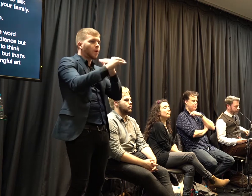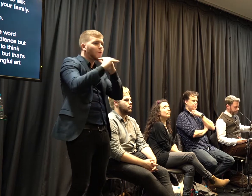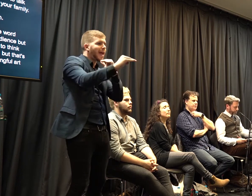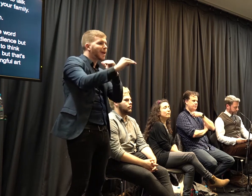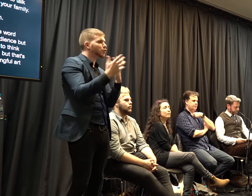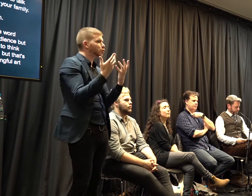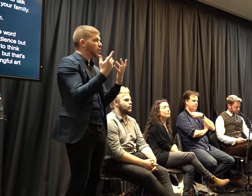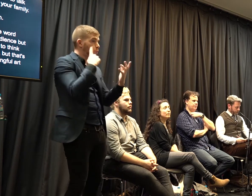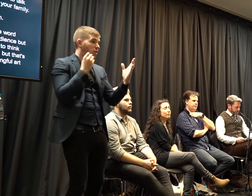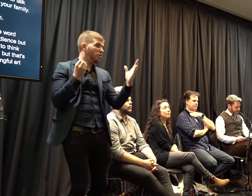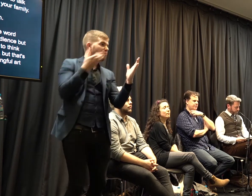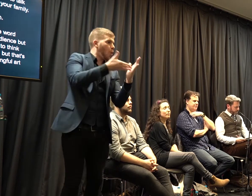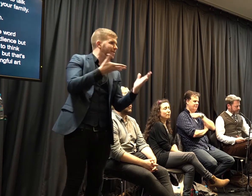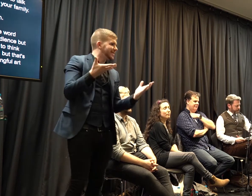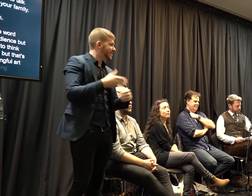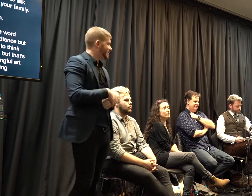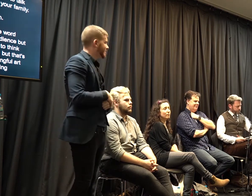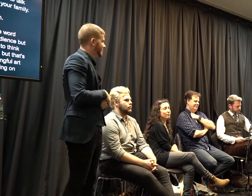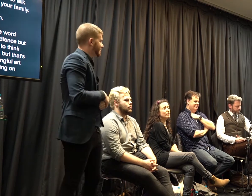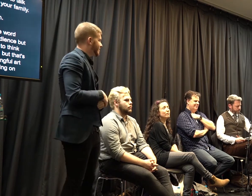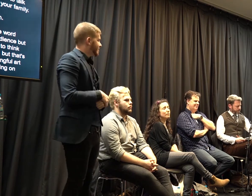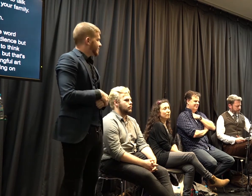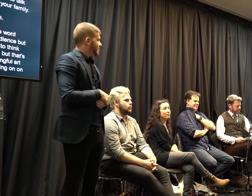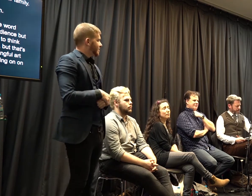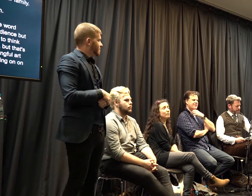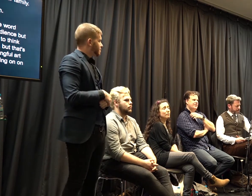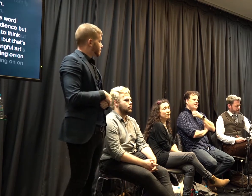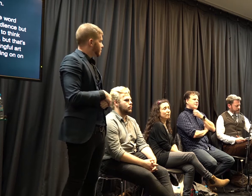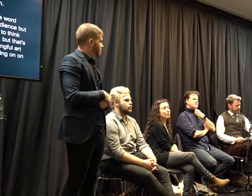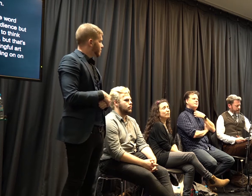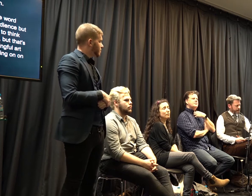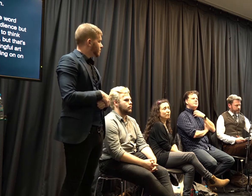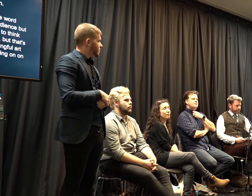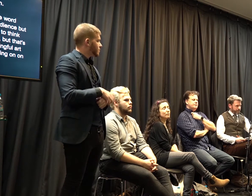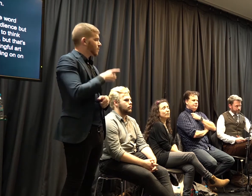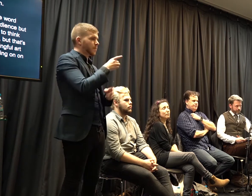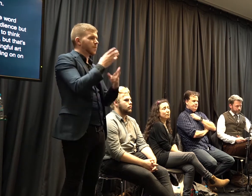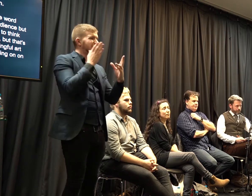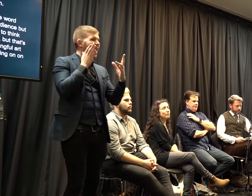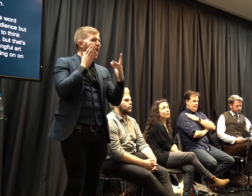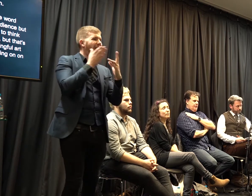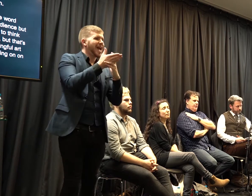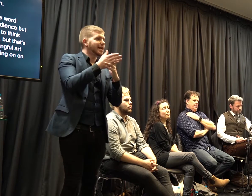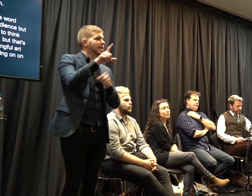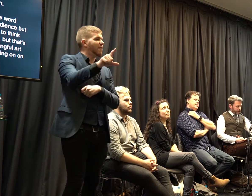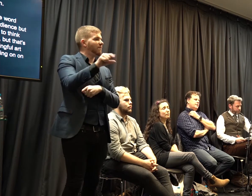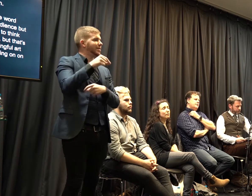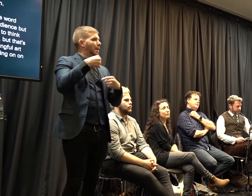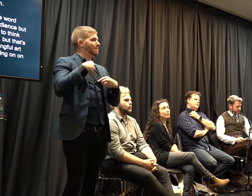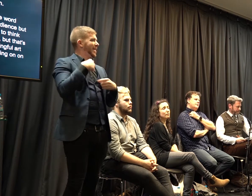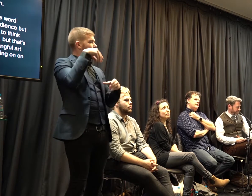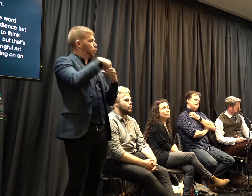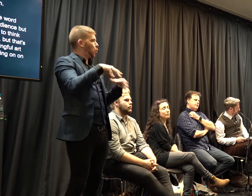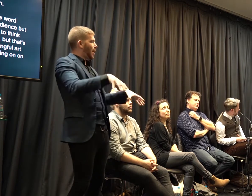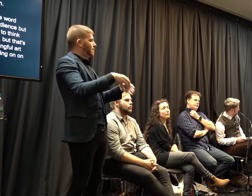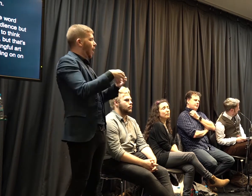No, like that. Just throw that in as another. Was the Ramps on the Moon project worded it as access is inviting me to the party, inclusion